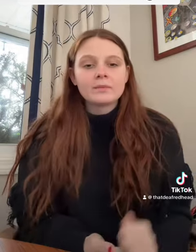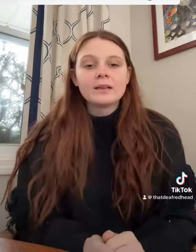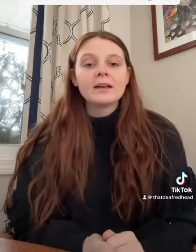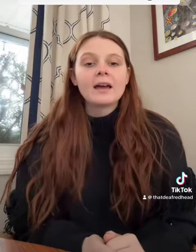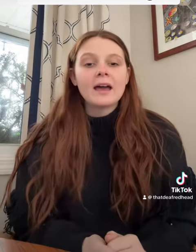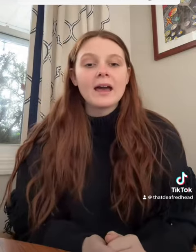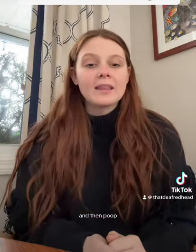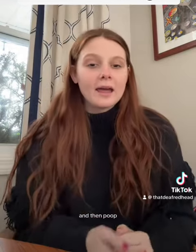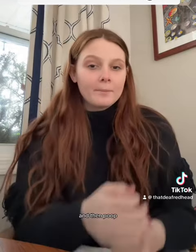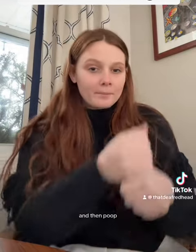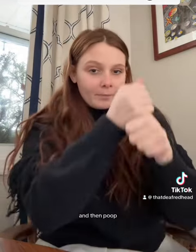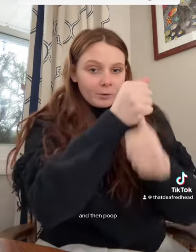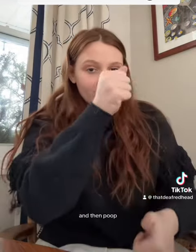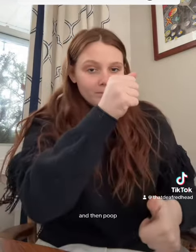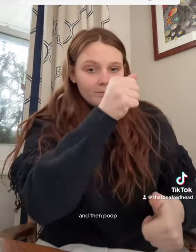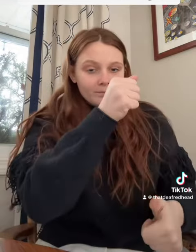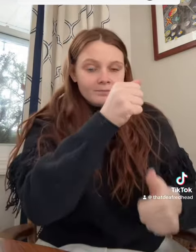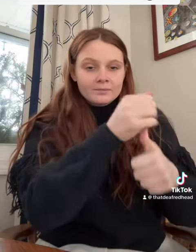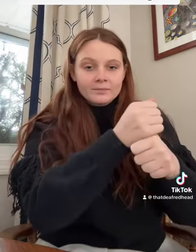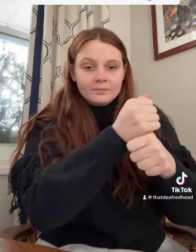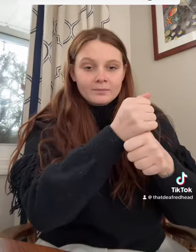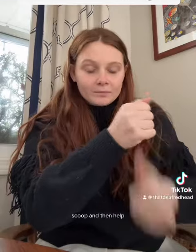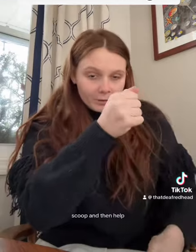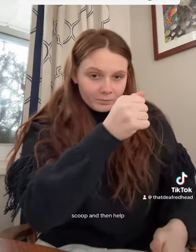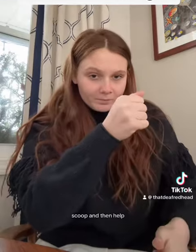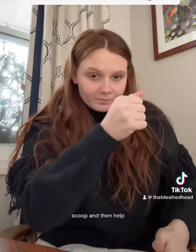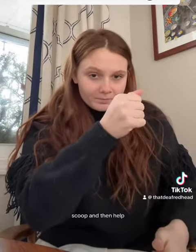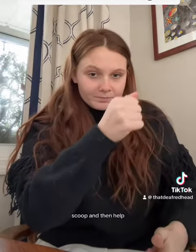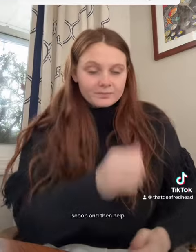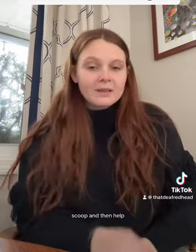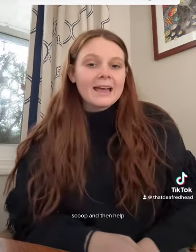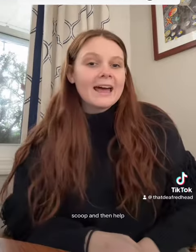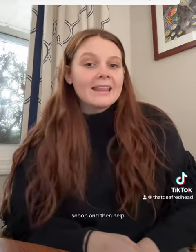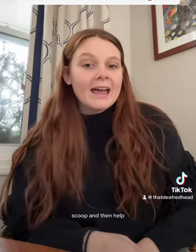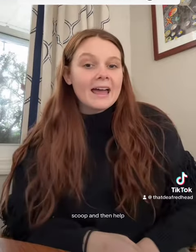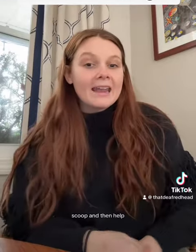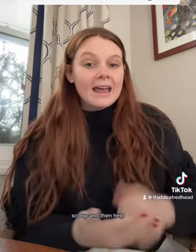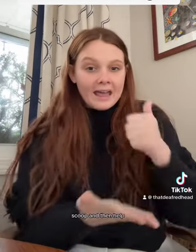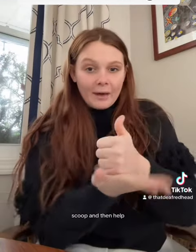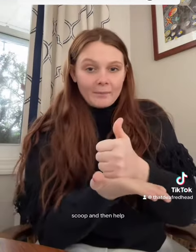and then poop, poop, and then help.